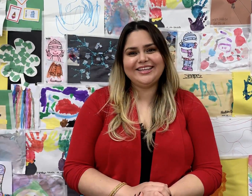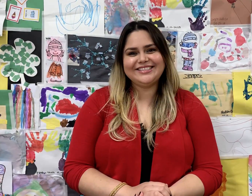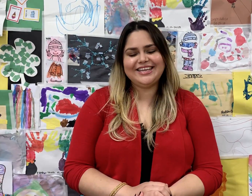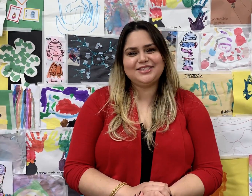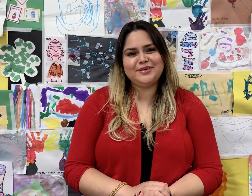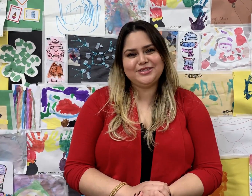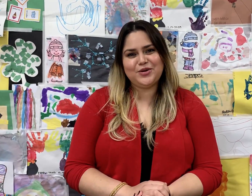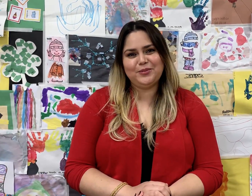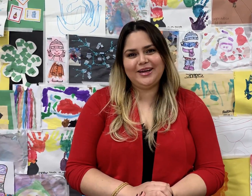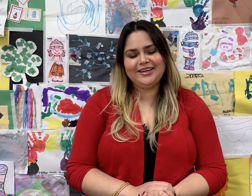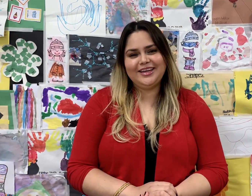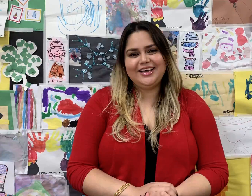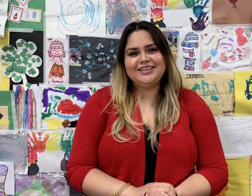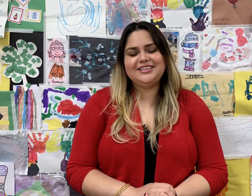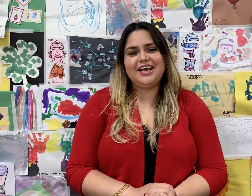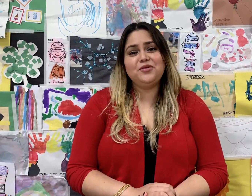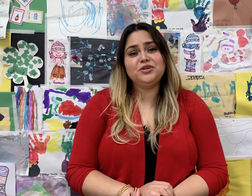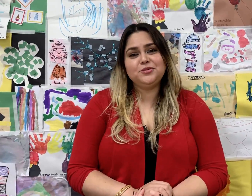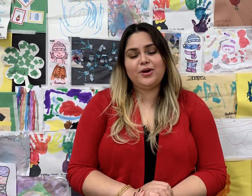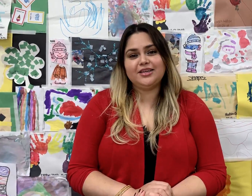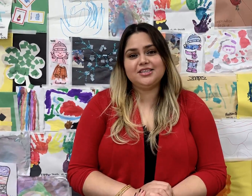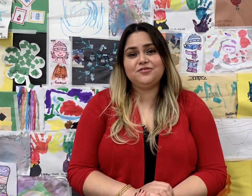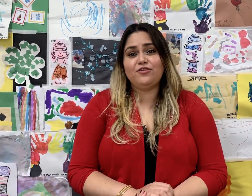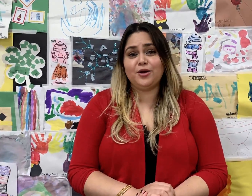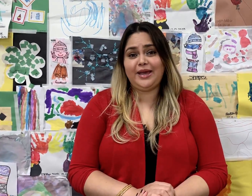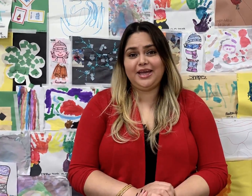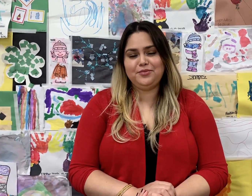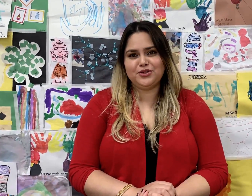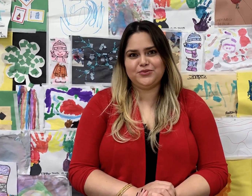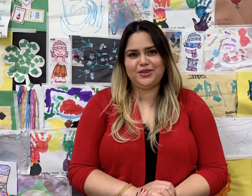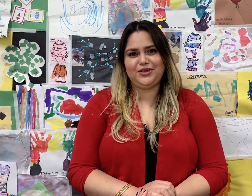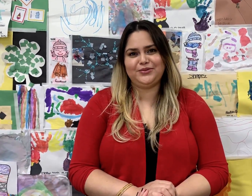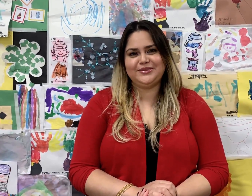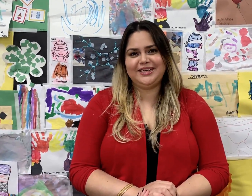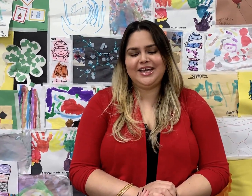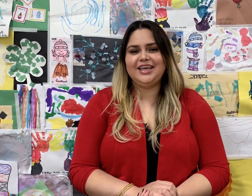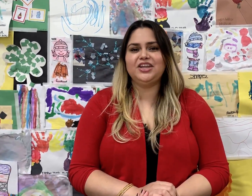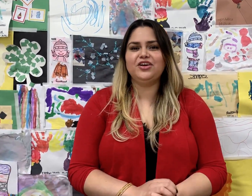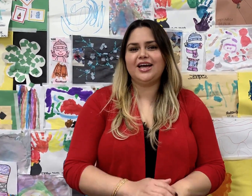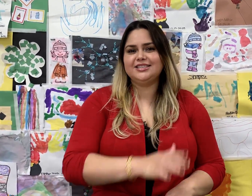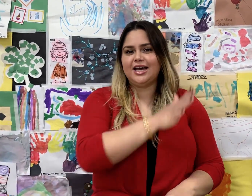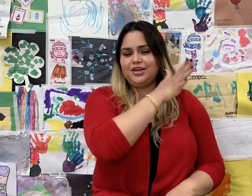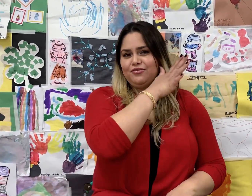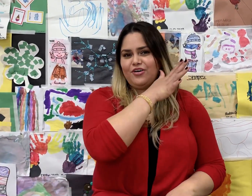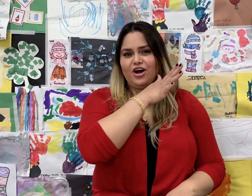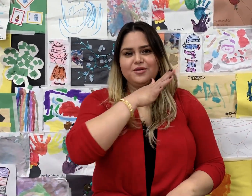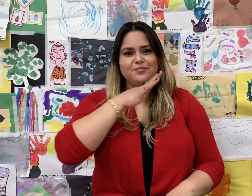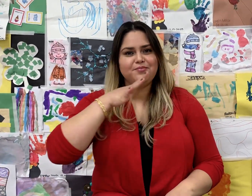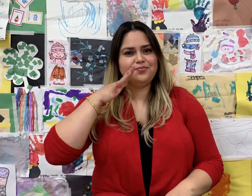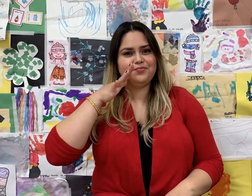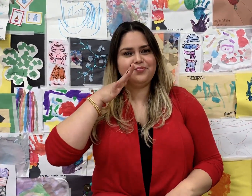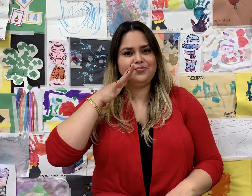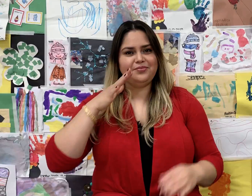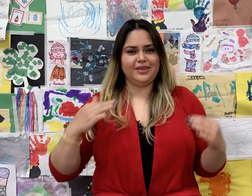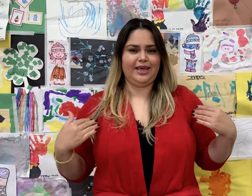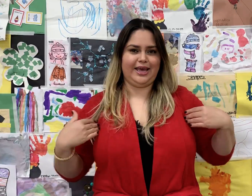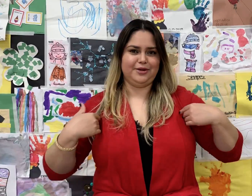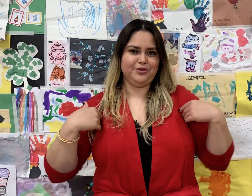friends, it's Ms. Zolma. Today I want to practice farm animals with you. Can you guys sign farm animals?